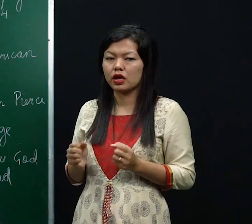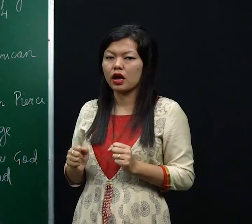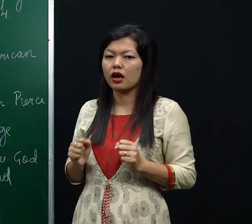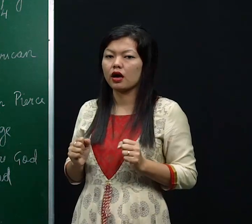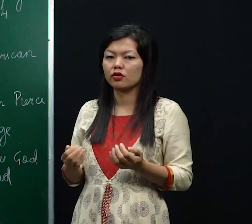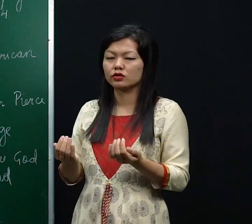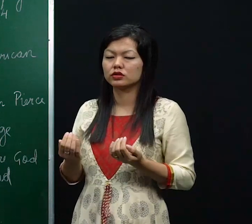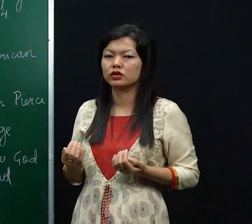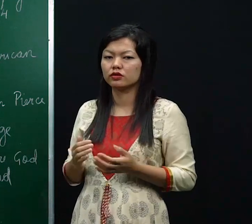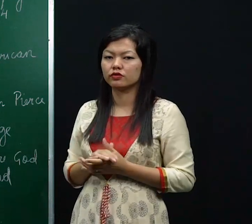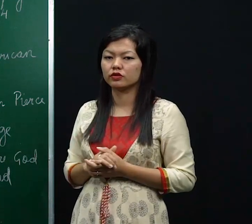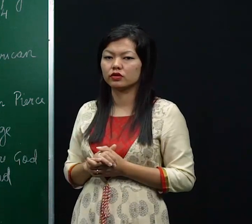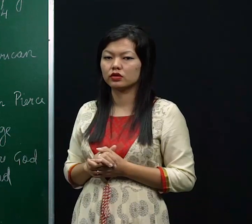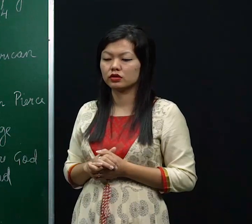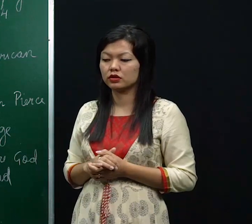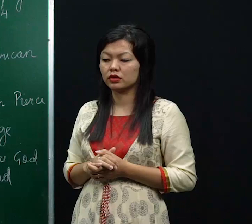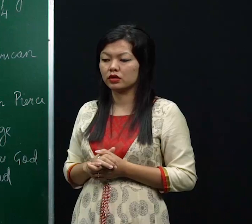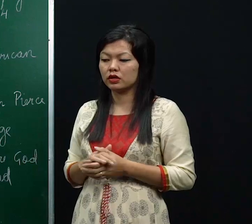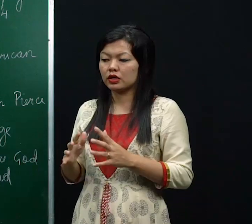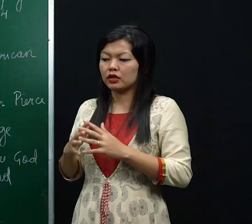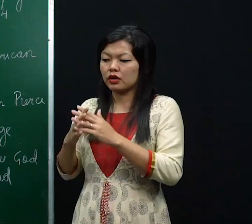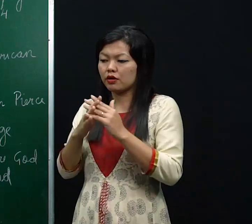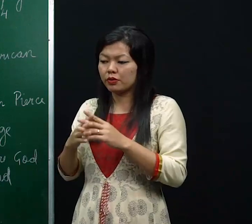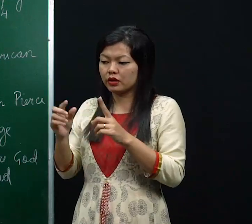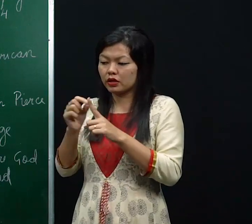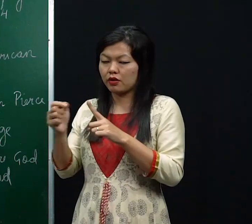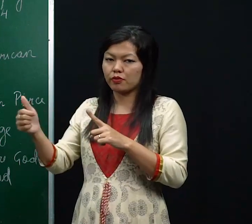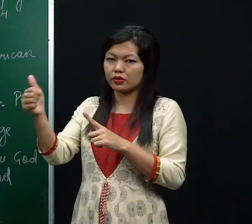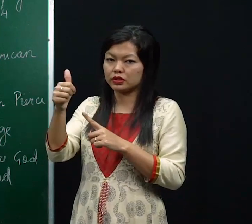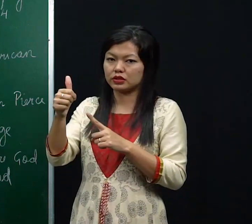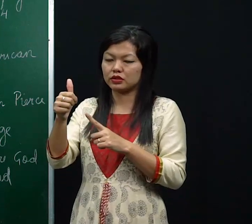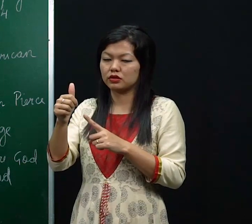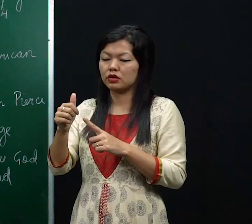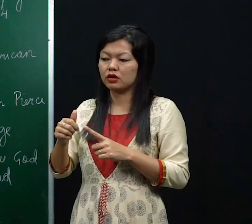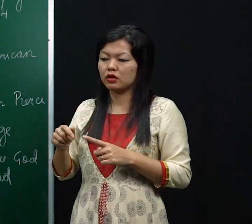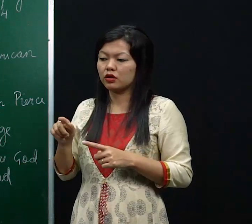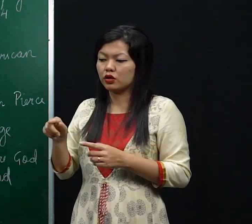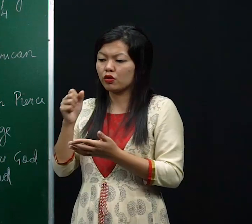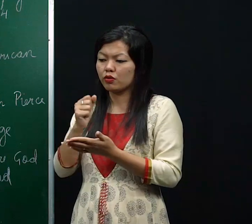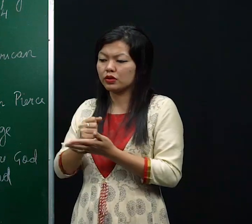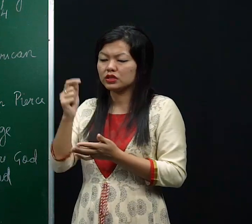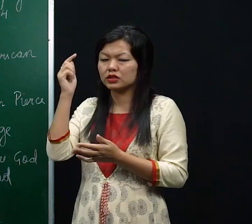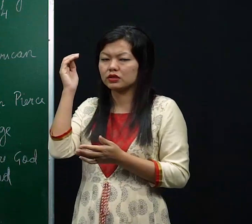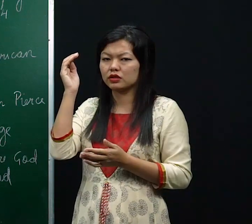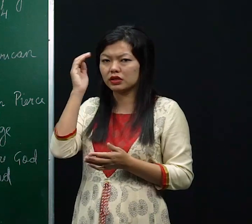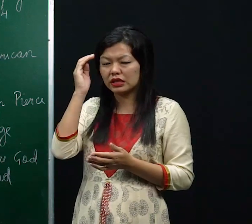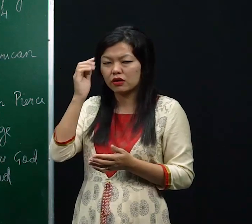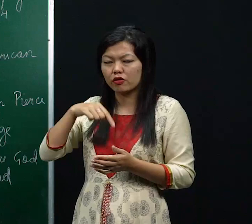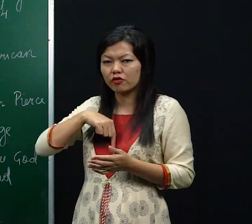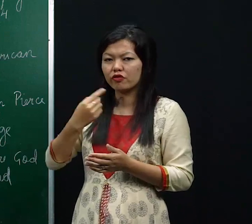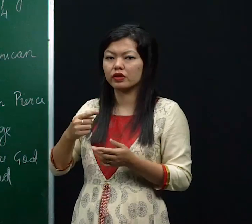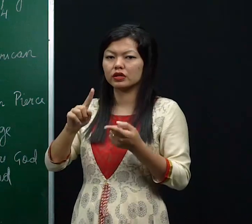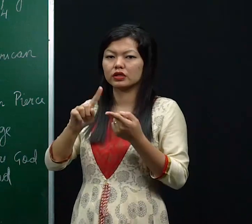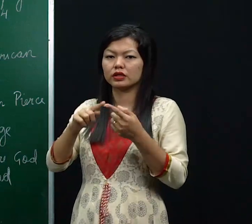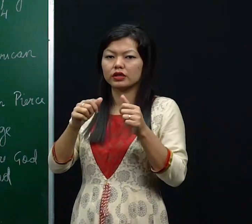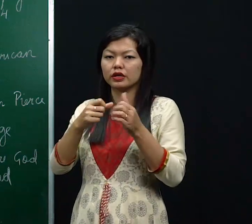to be sacred. You know, sacred means holy, right? S-A-C-R-E-D. So you don't consider the earth to be sacred,